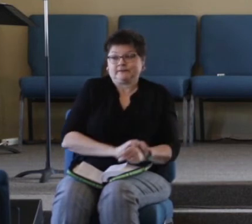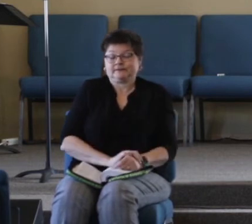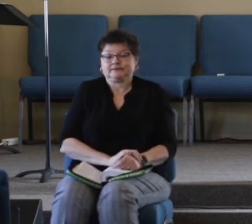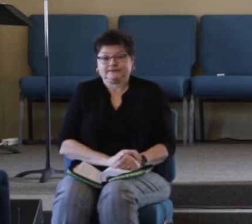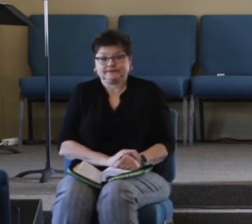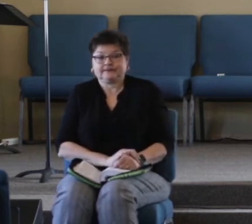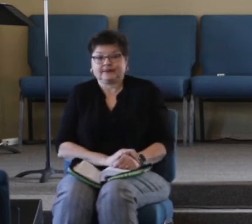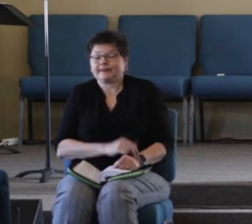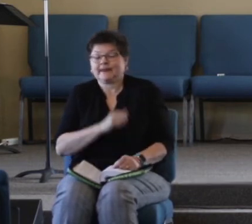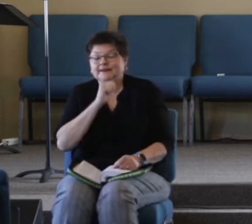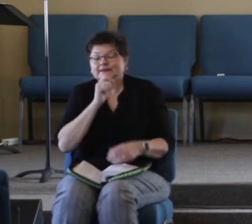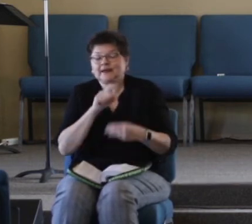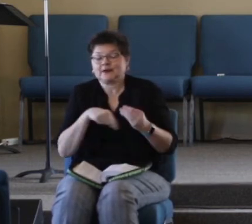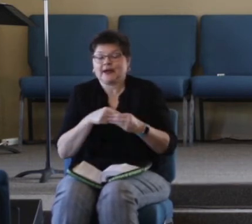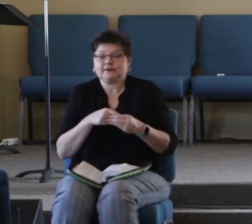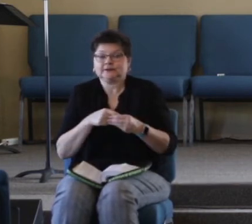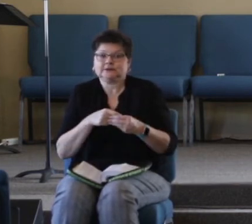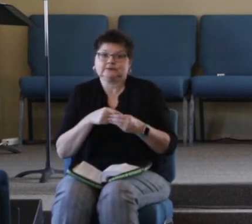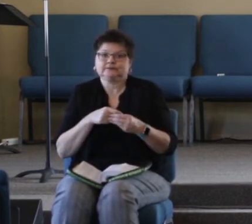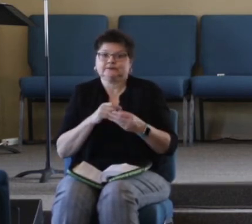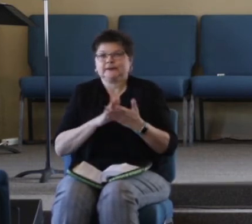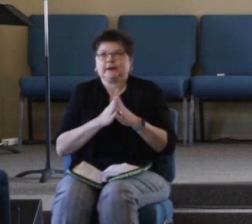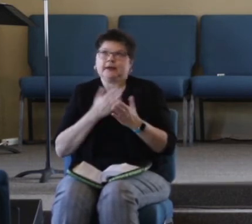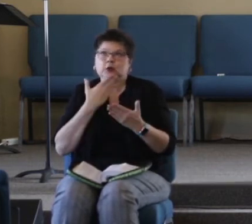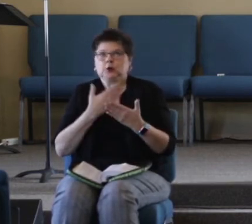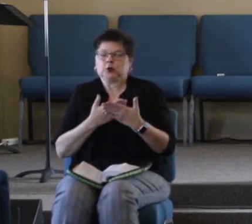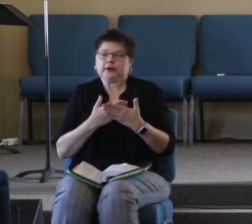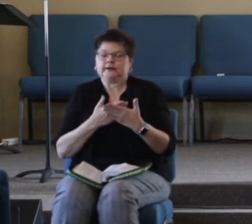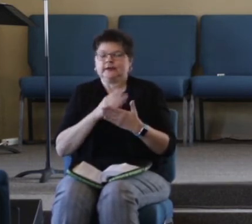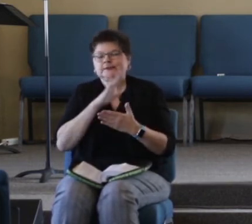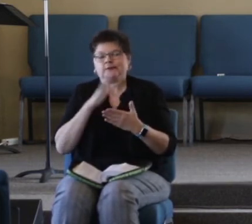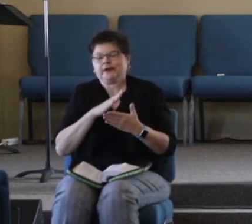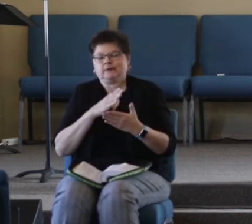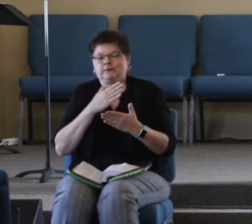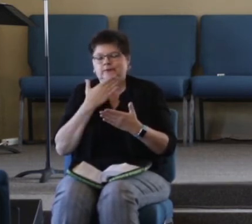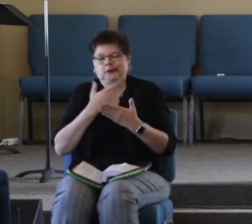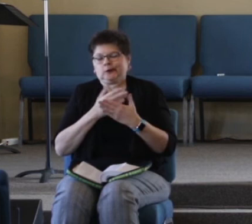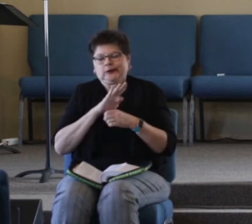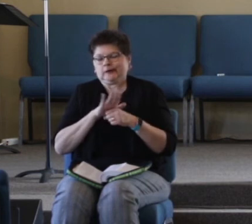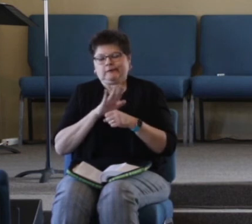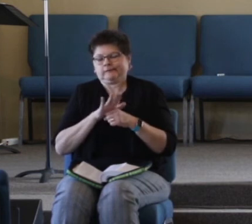And it's not about just being good, because you can never be good enough.